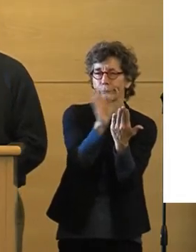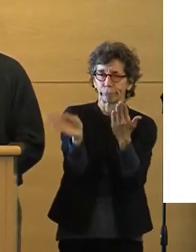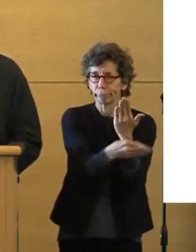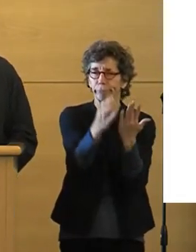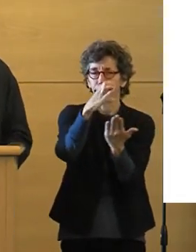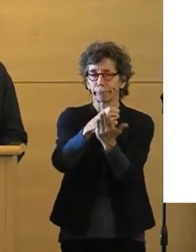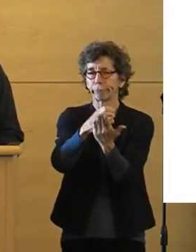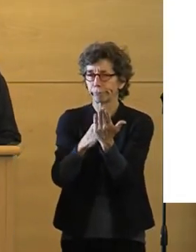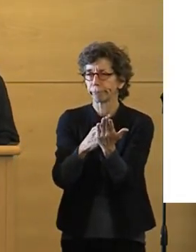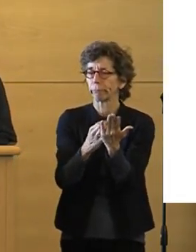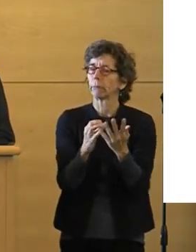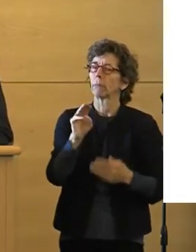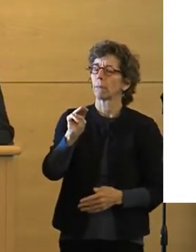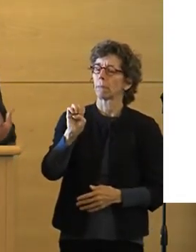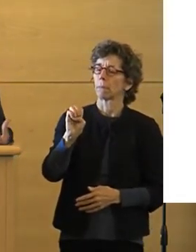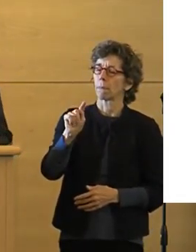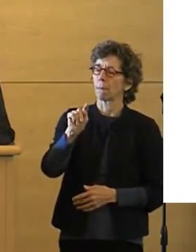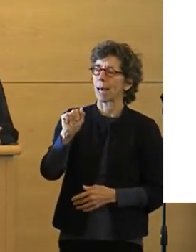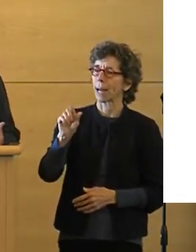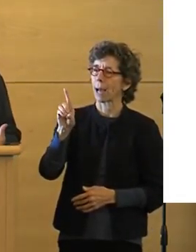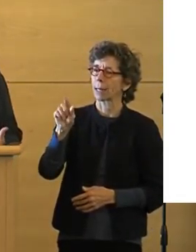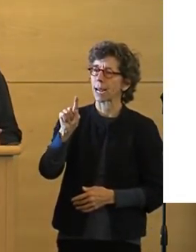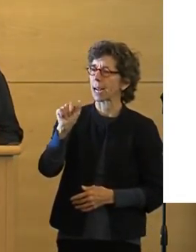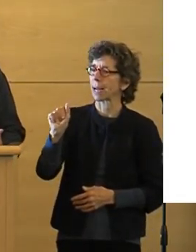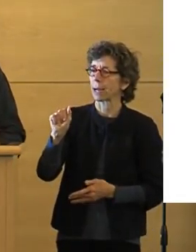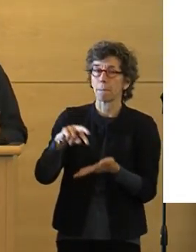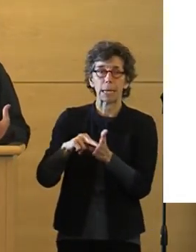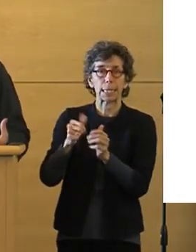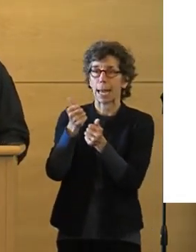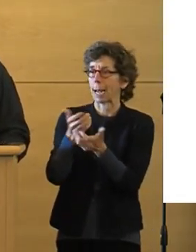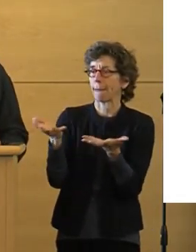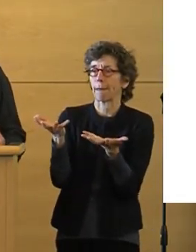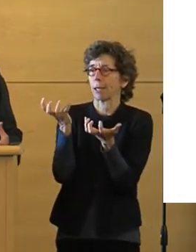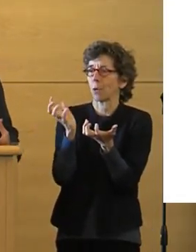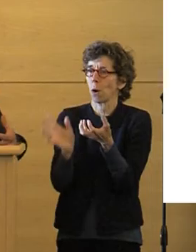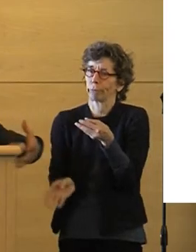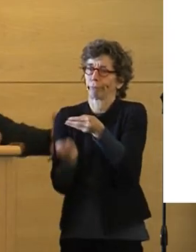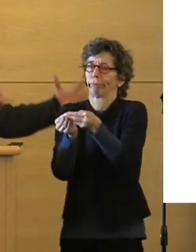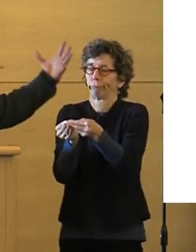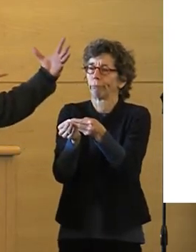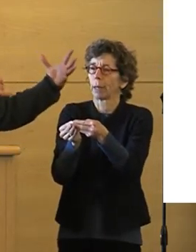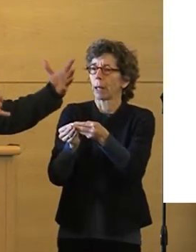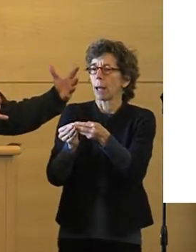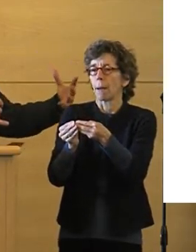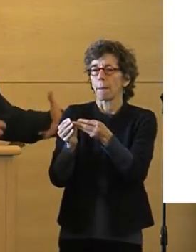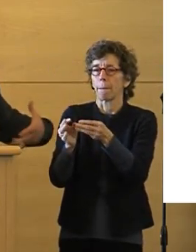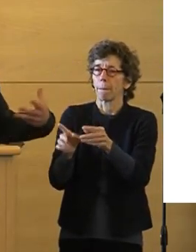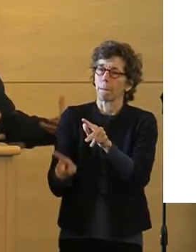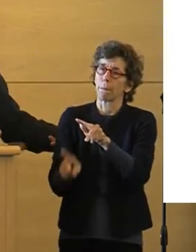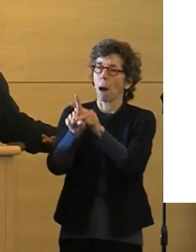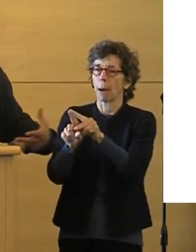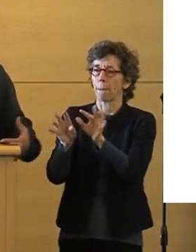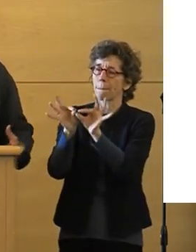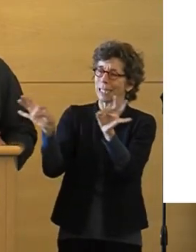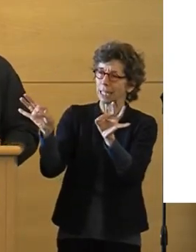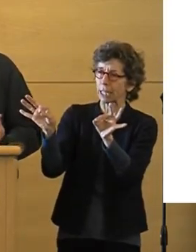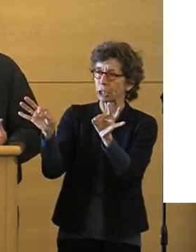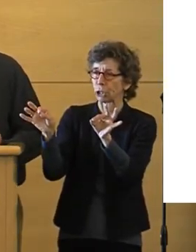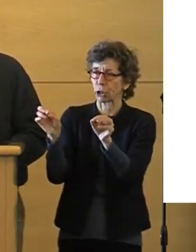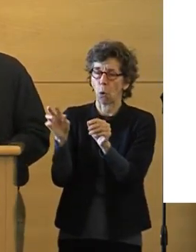video, audio description, chapters, which allows you to add organizational structure to the video so people can